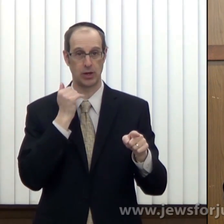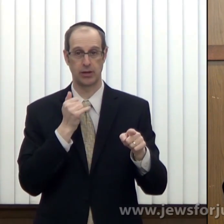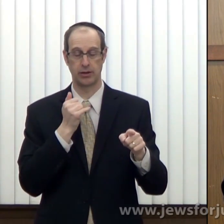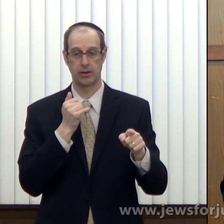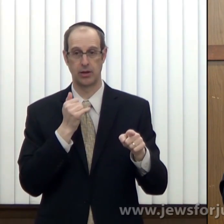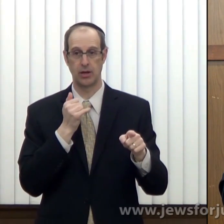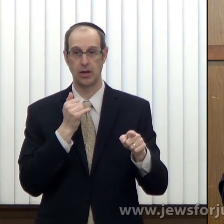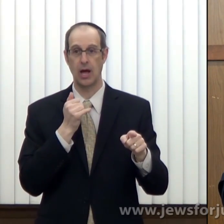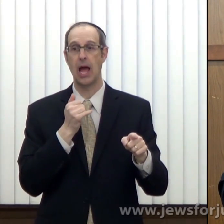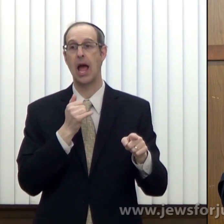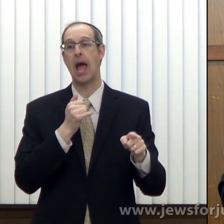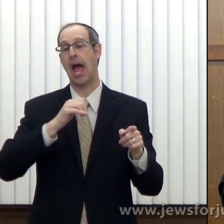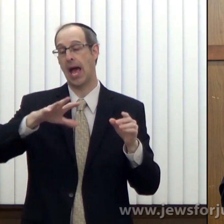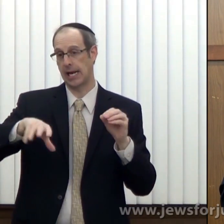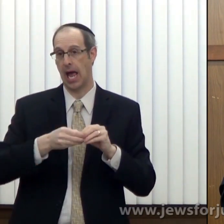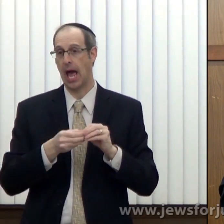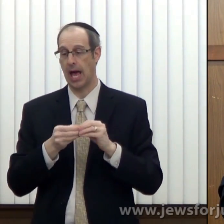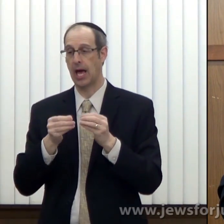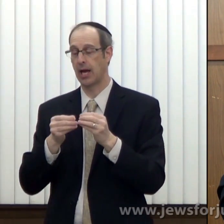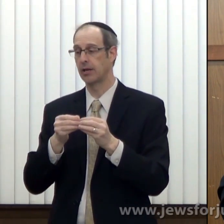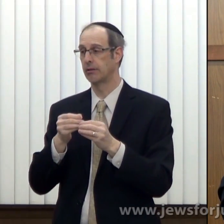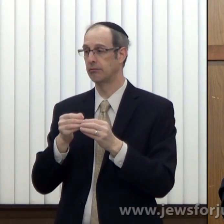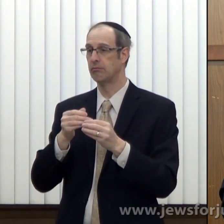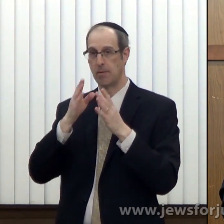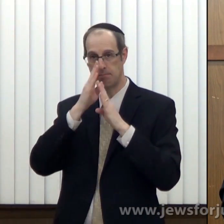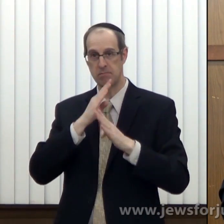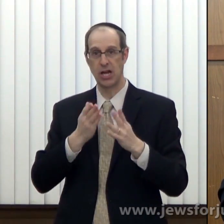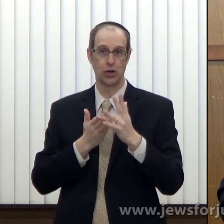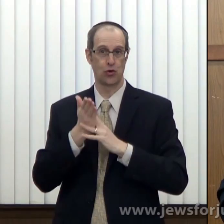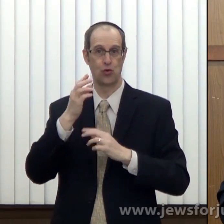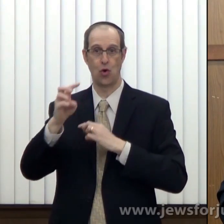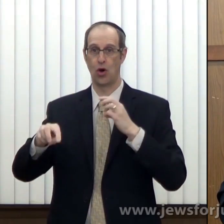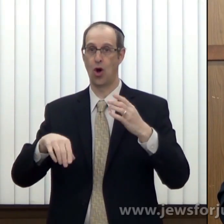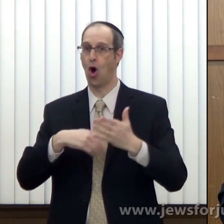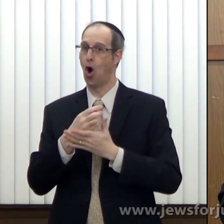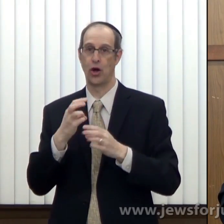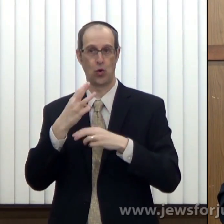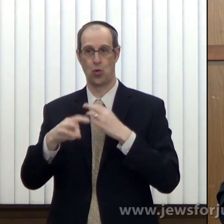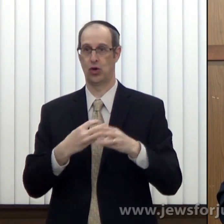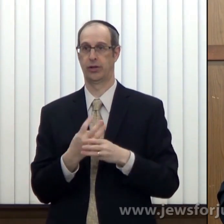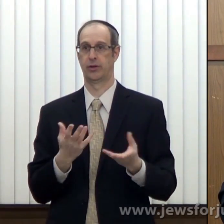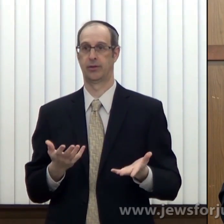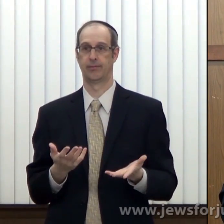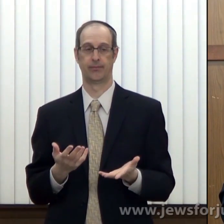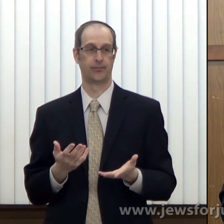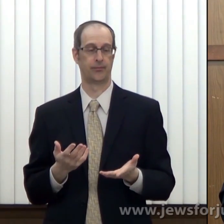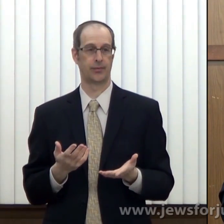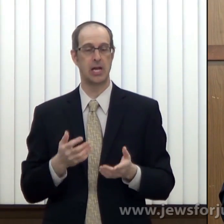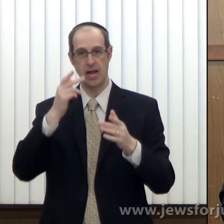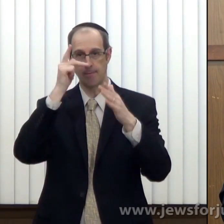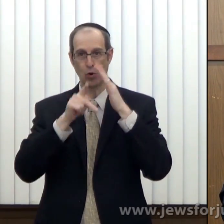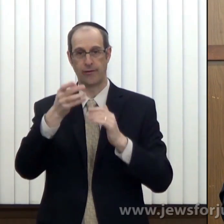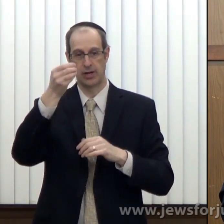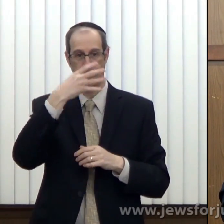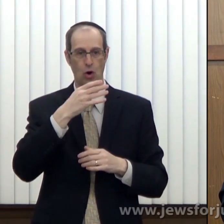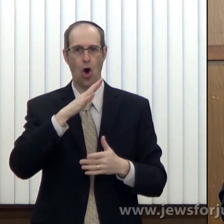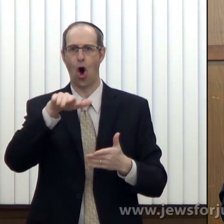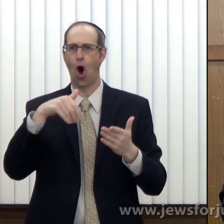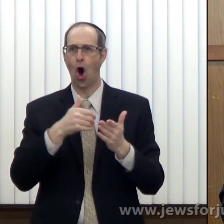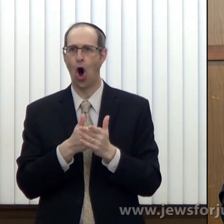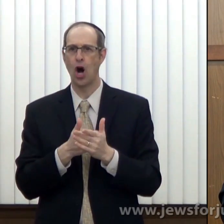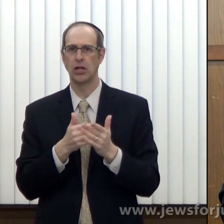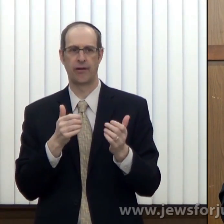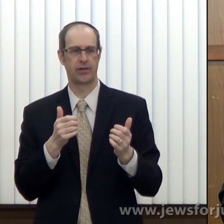peace throughout the entire world. As a matter of fact, the prophets tell us that all of the weapons